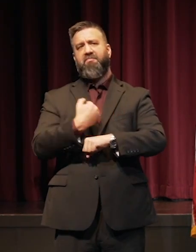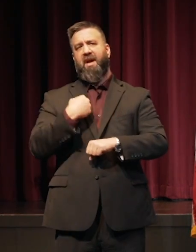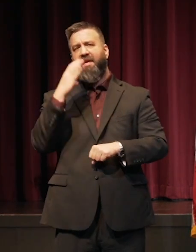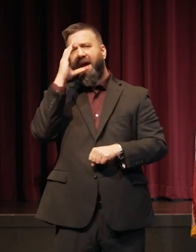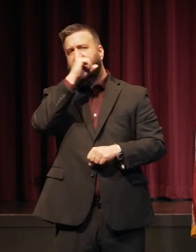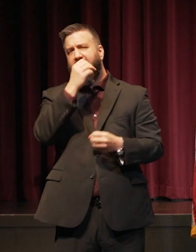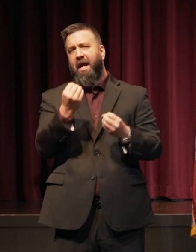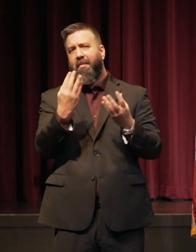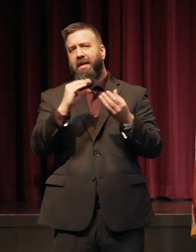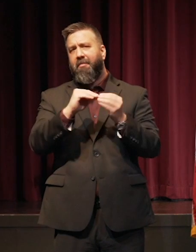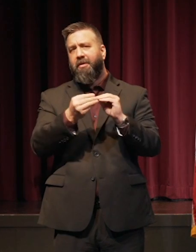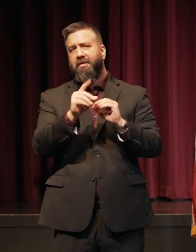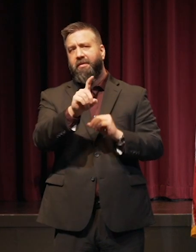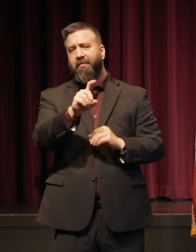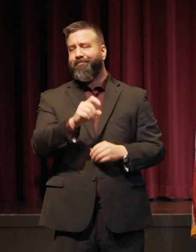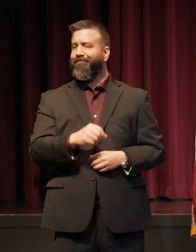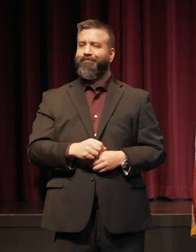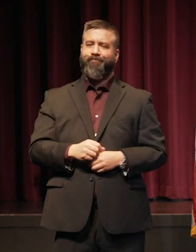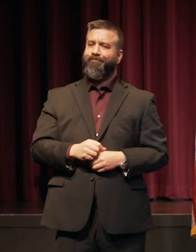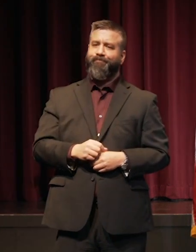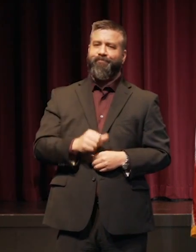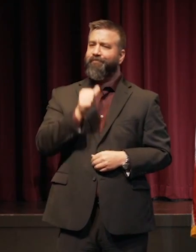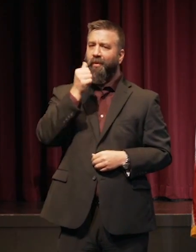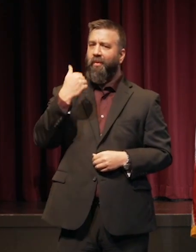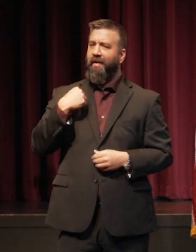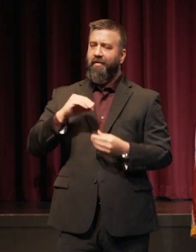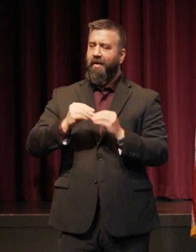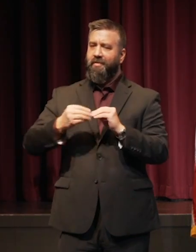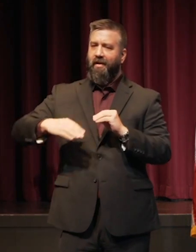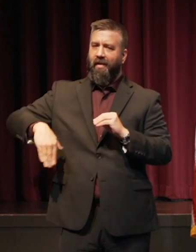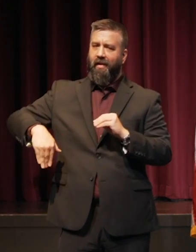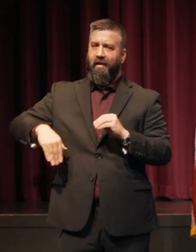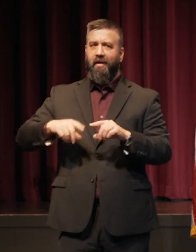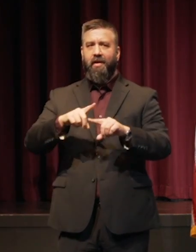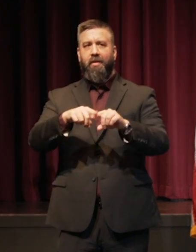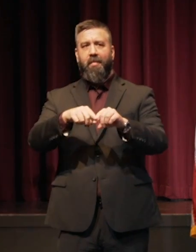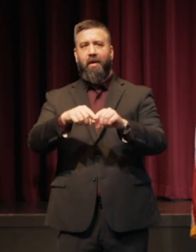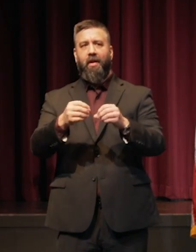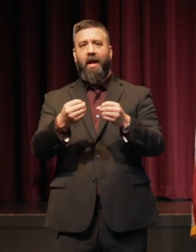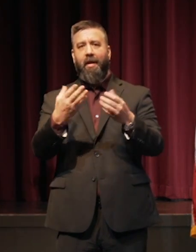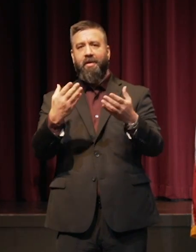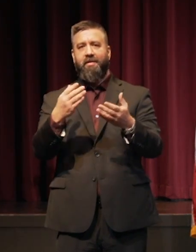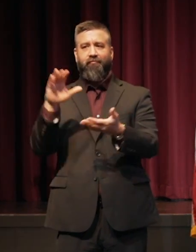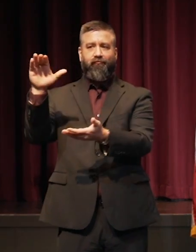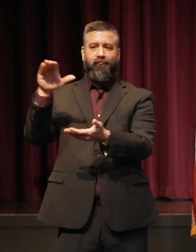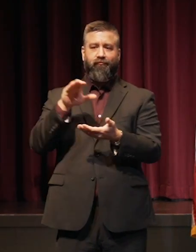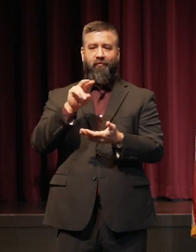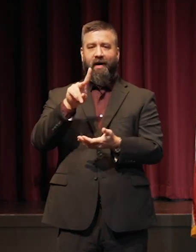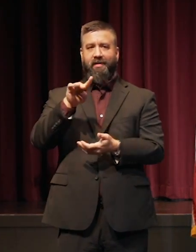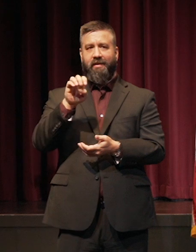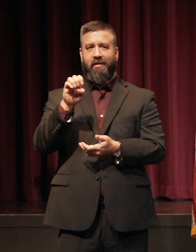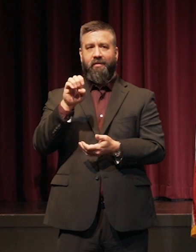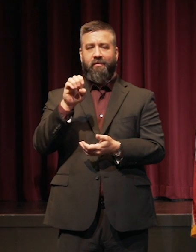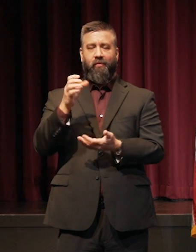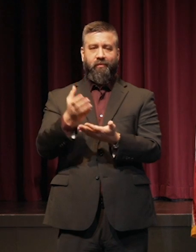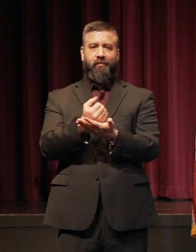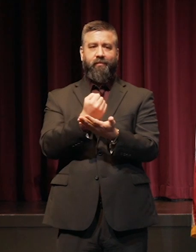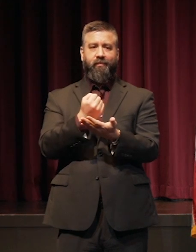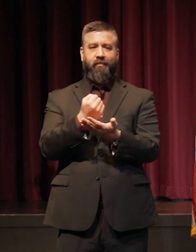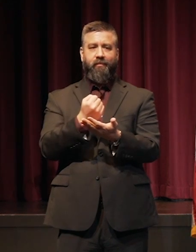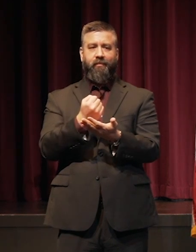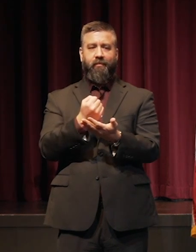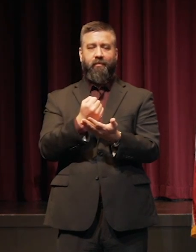that? No, we don't have any estimates yet. It will depend on the amount of vaccine and vaccinators, but on a